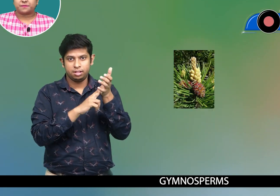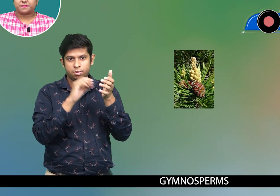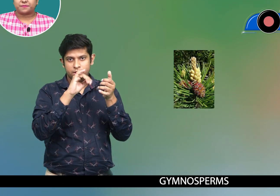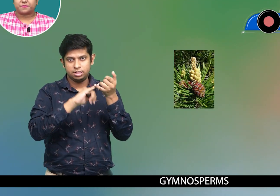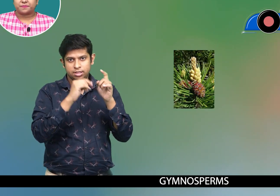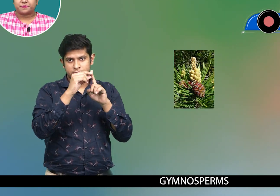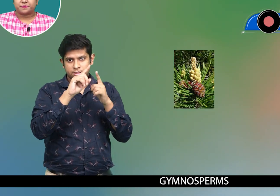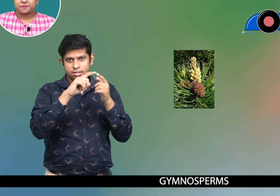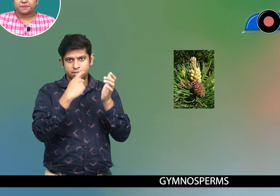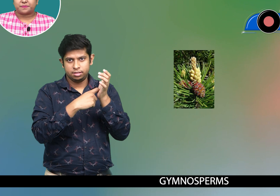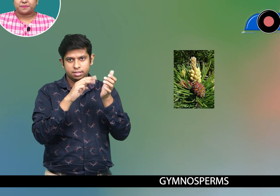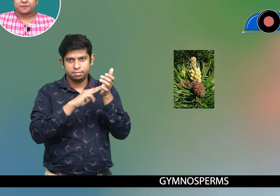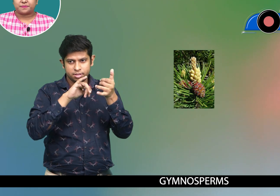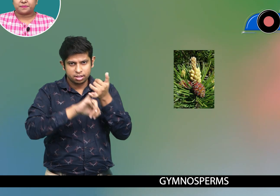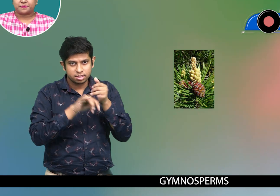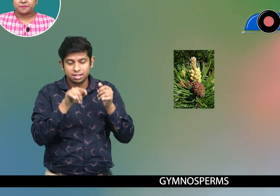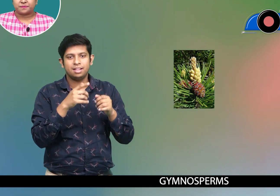Gymnosperms.